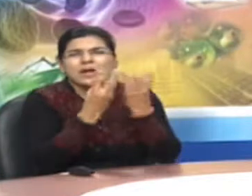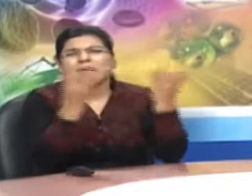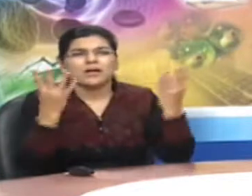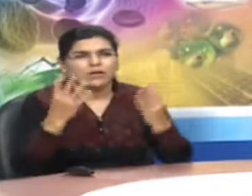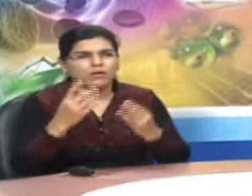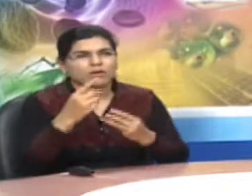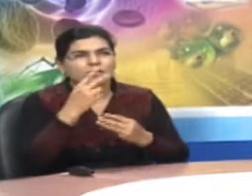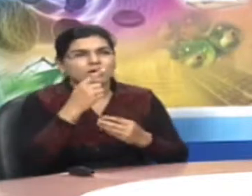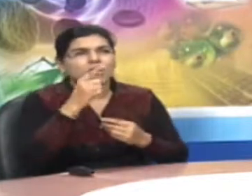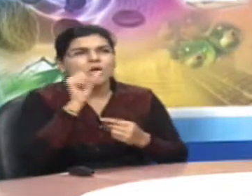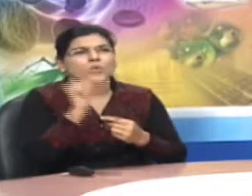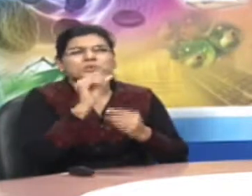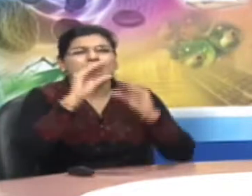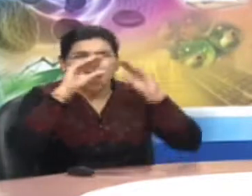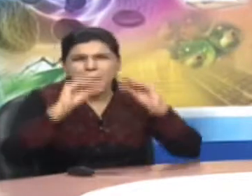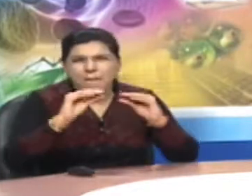or copy,